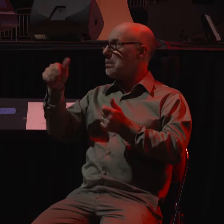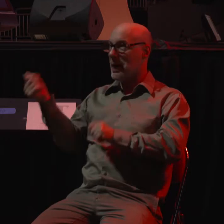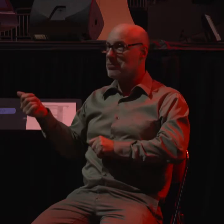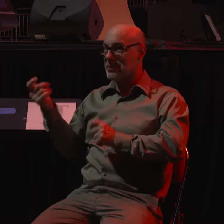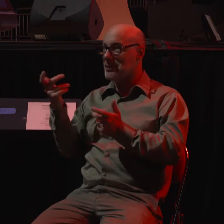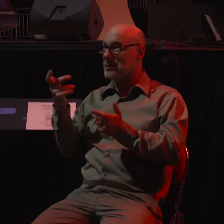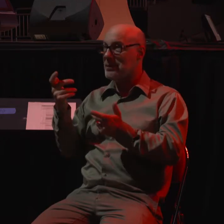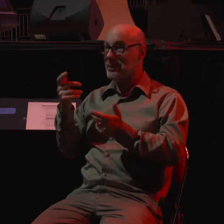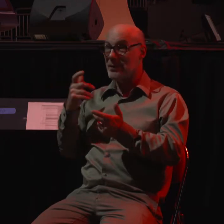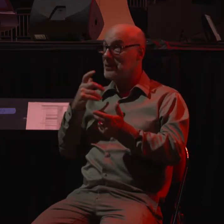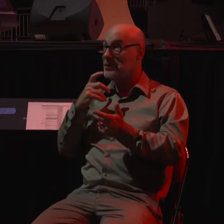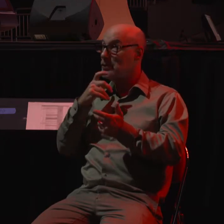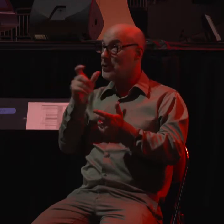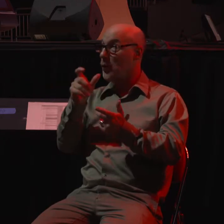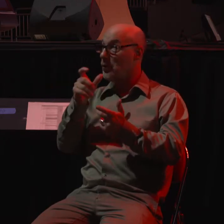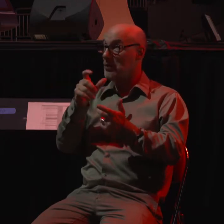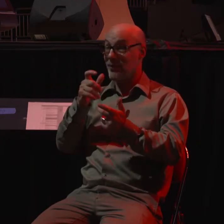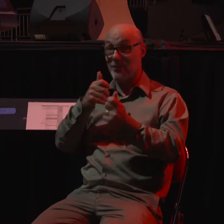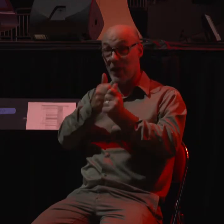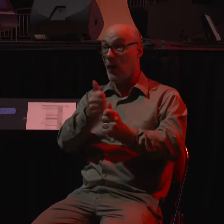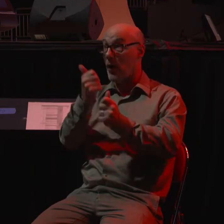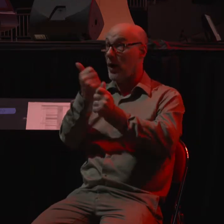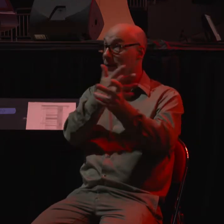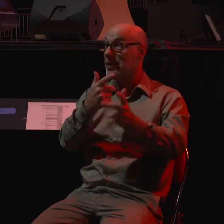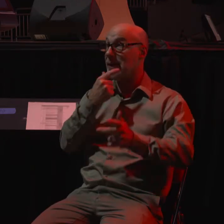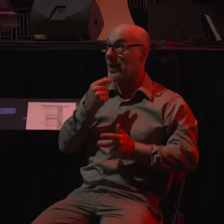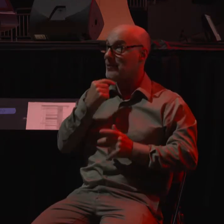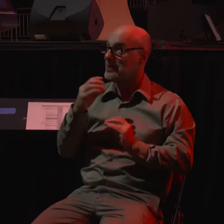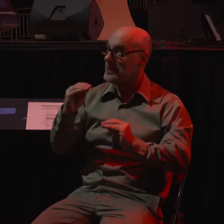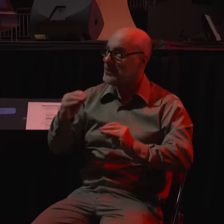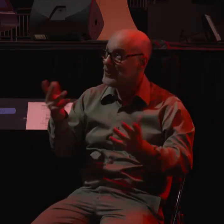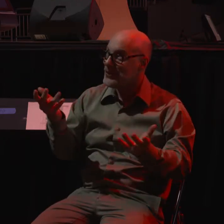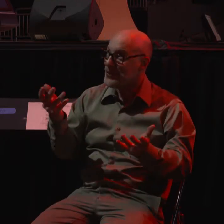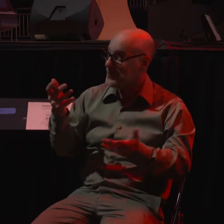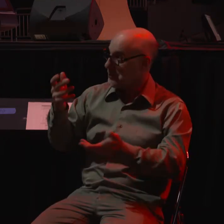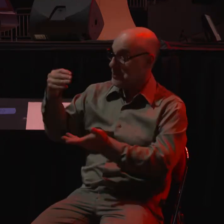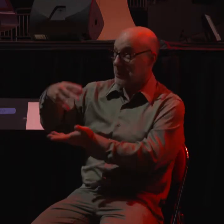We know how to distinguish between doctrinal things, and